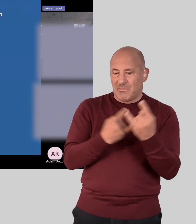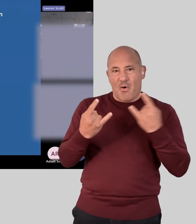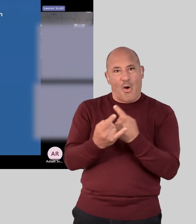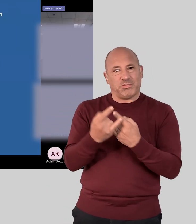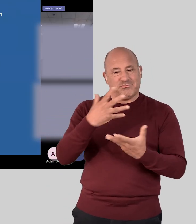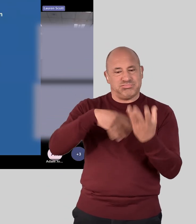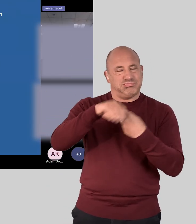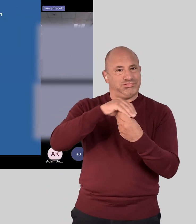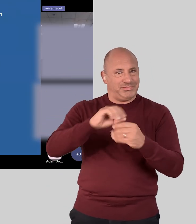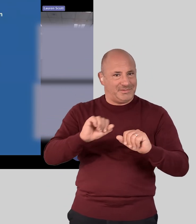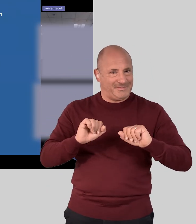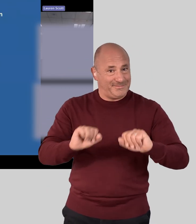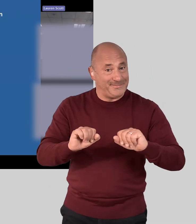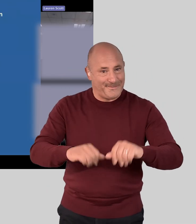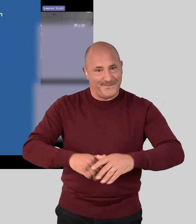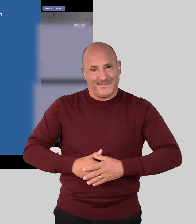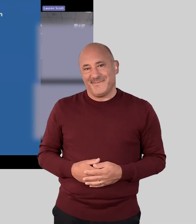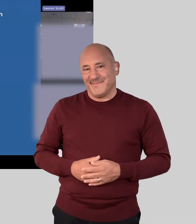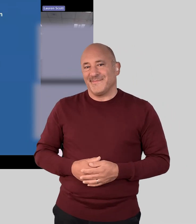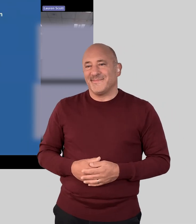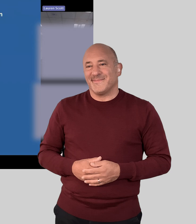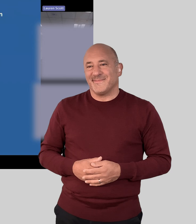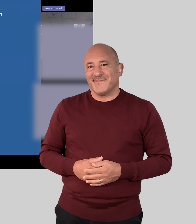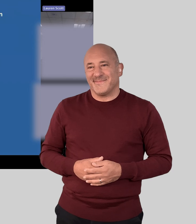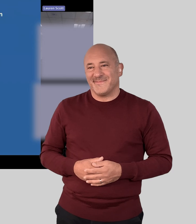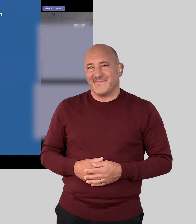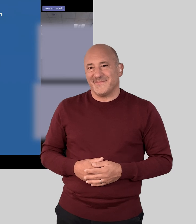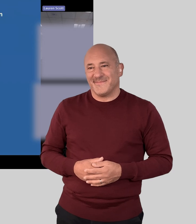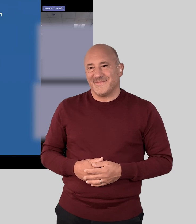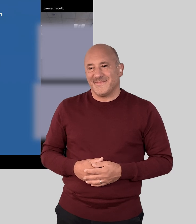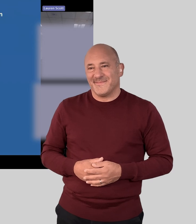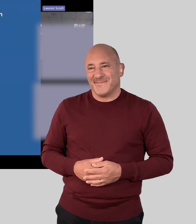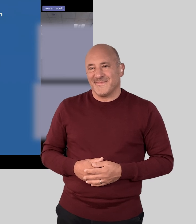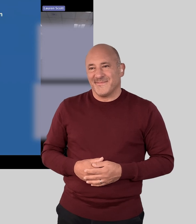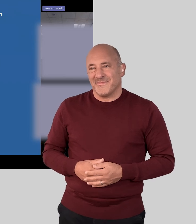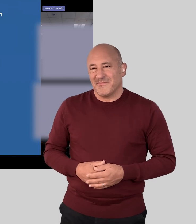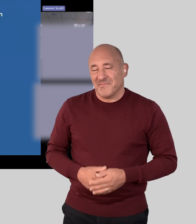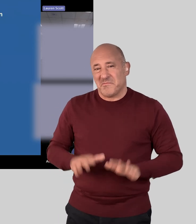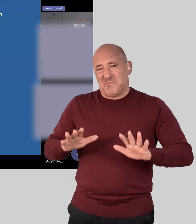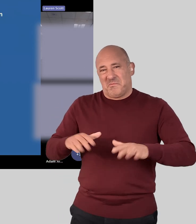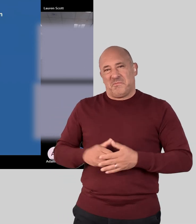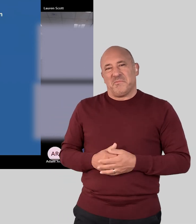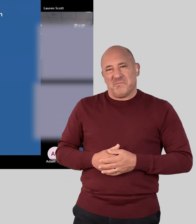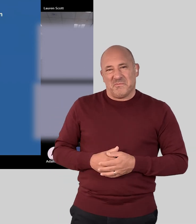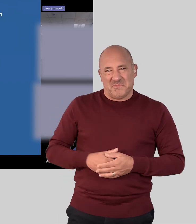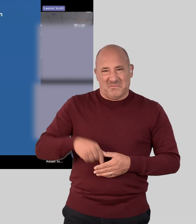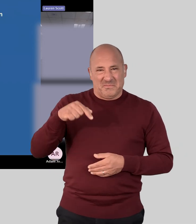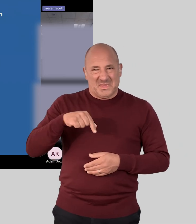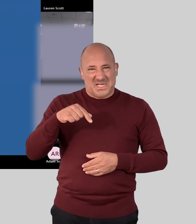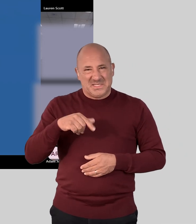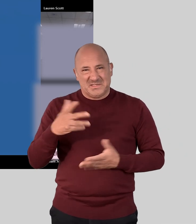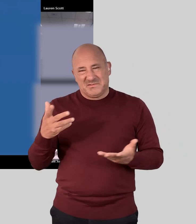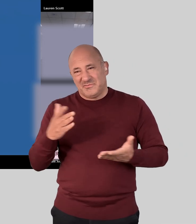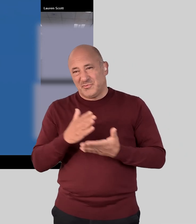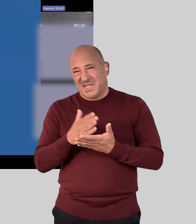lots of elements that come into what hip hop dance is today.